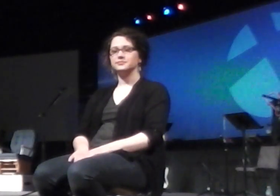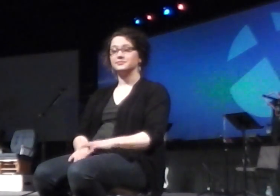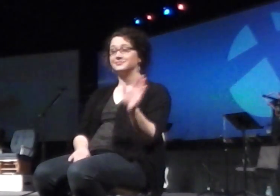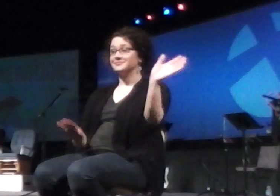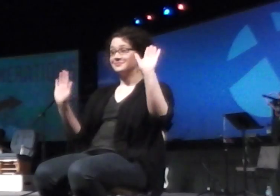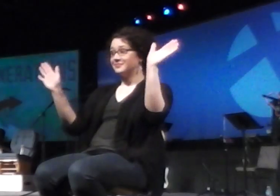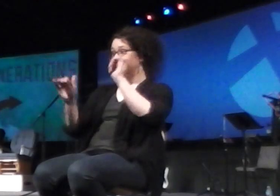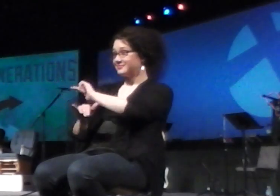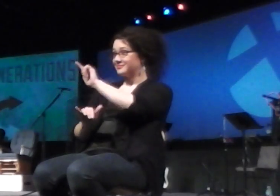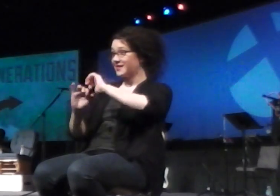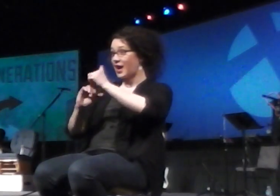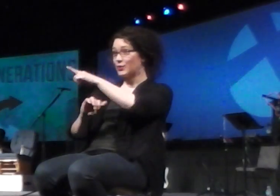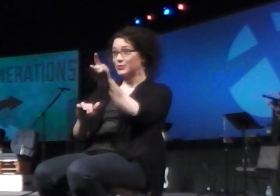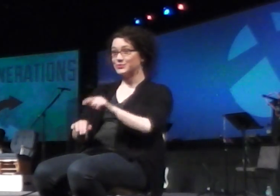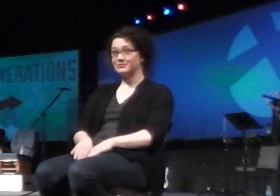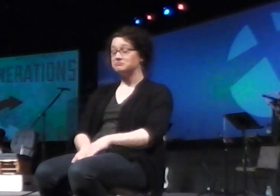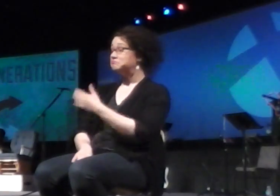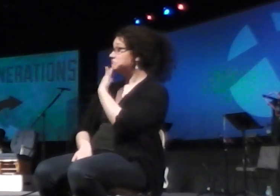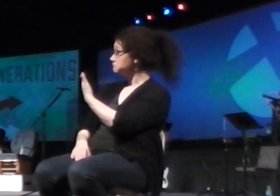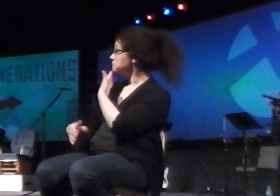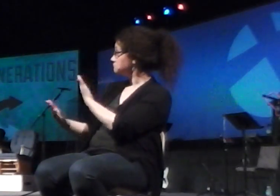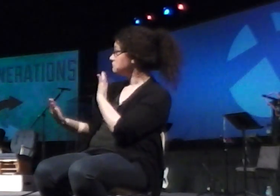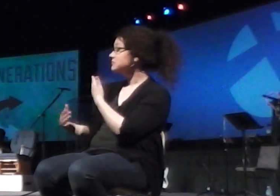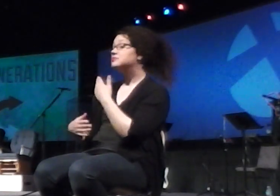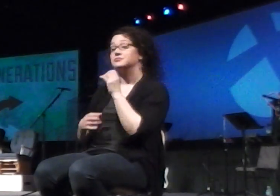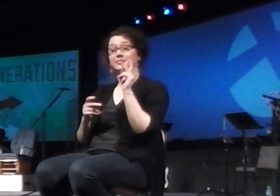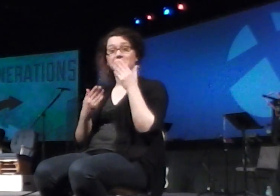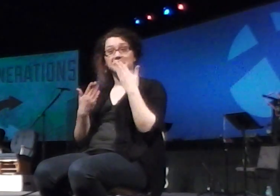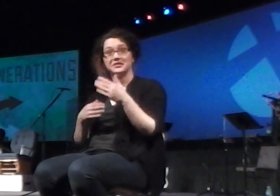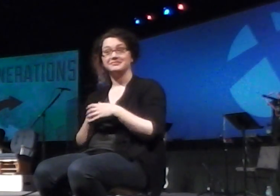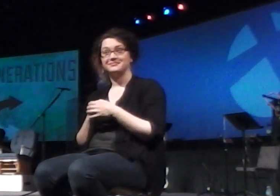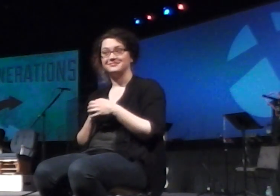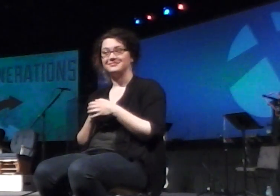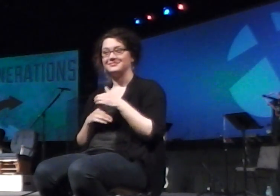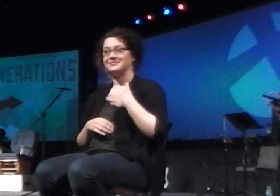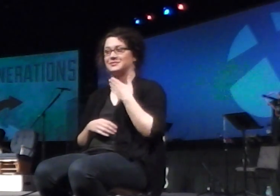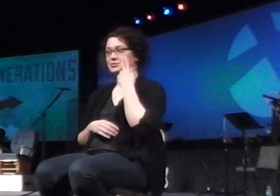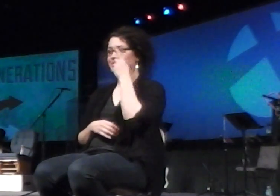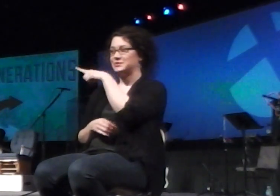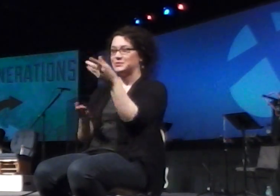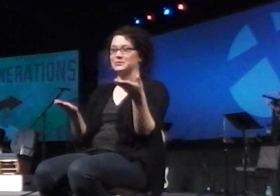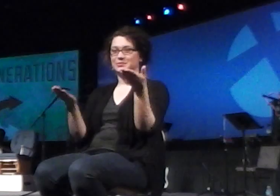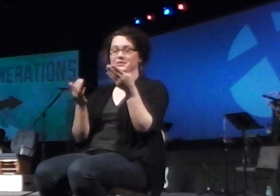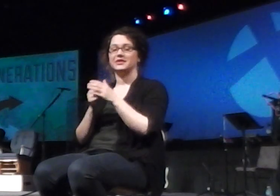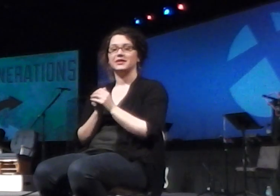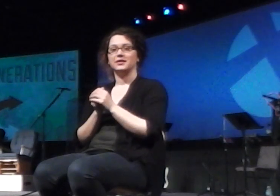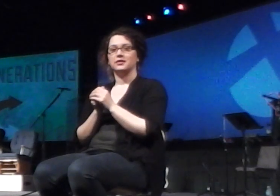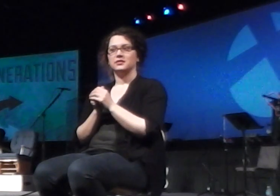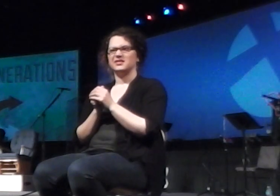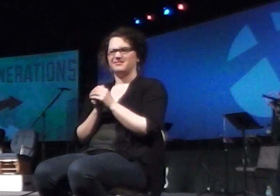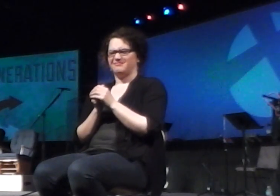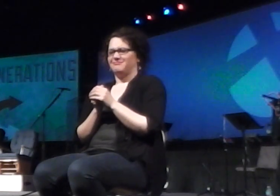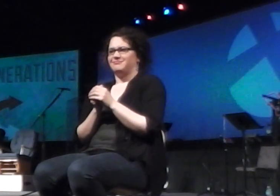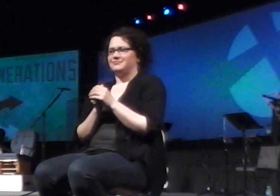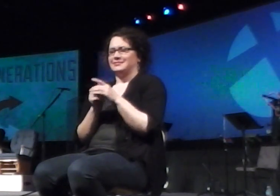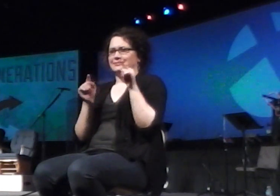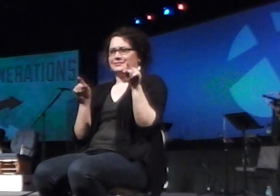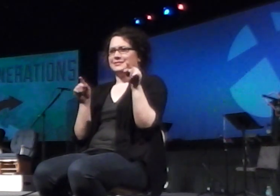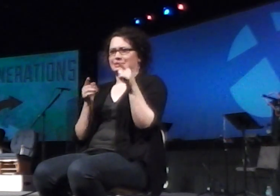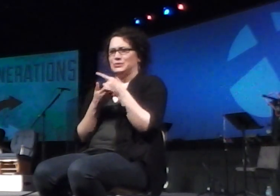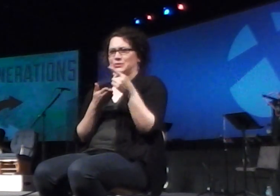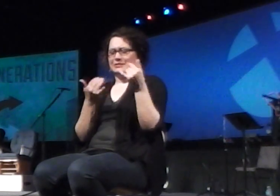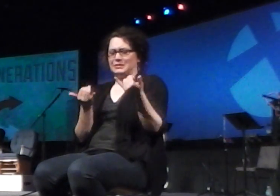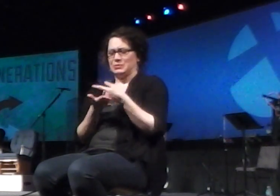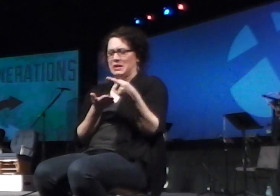Hi everyone, how are you? Good. It's good to see all of you here with us. It's been a cold, bitter